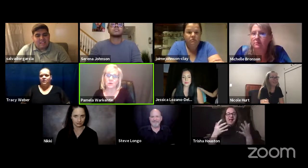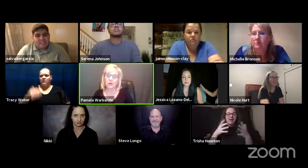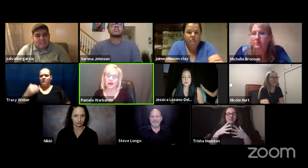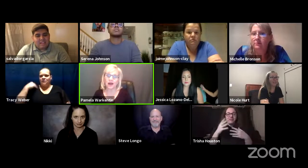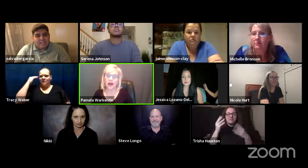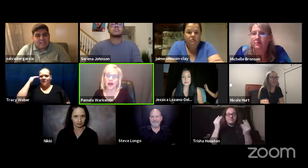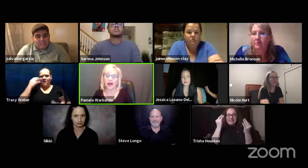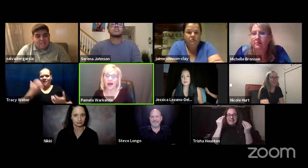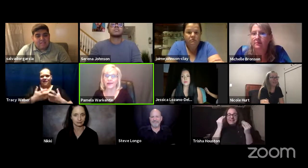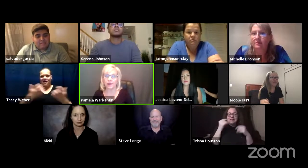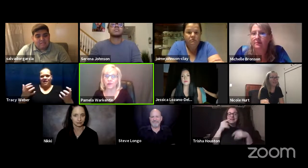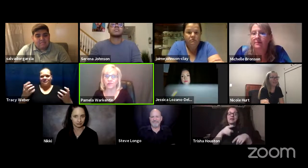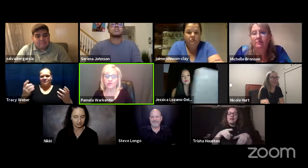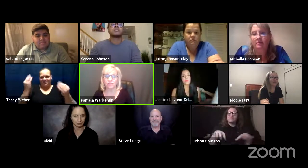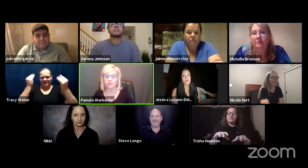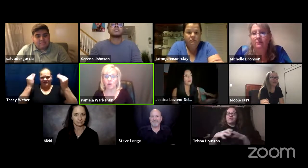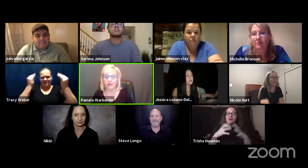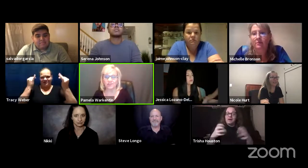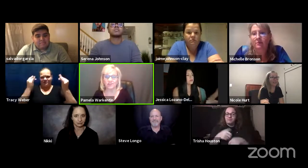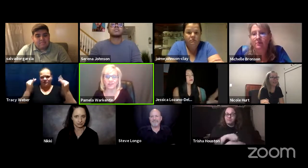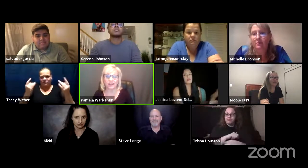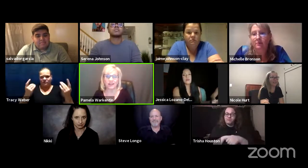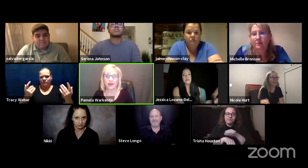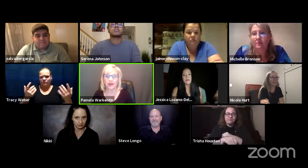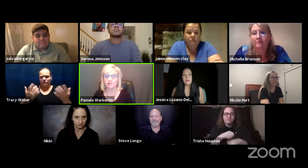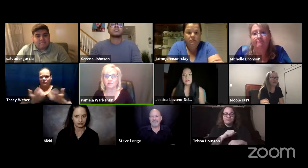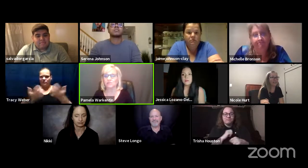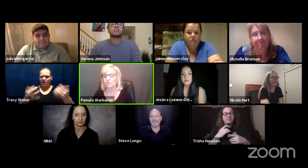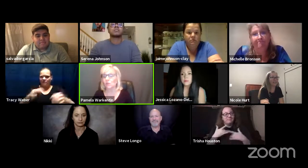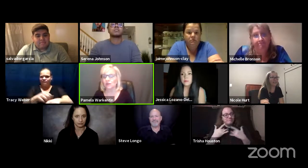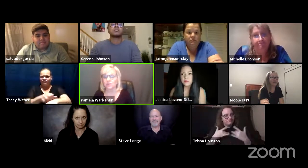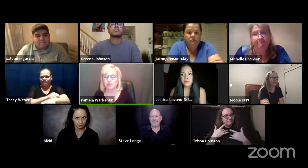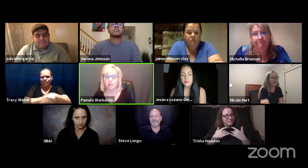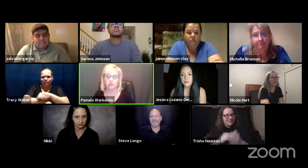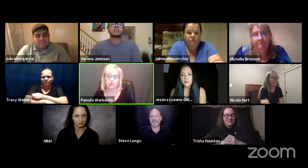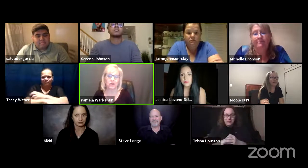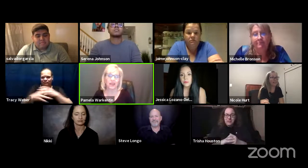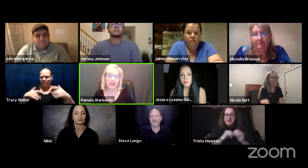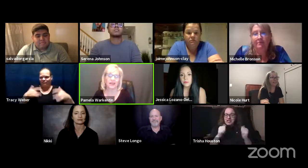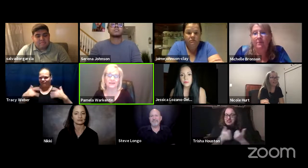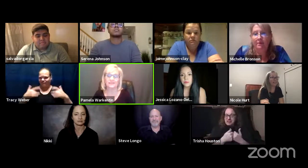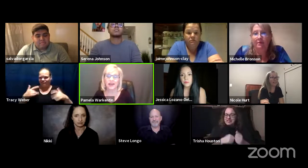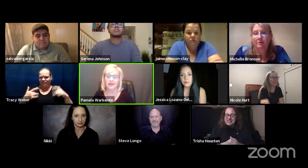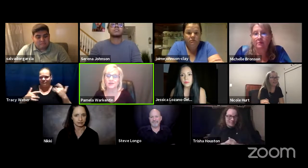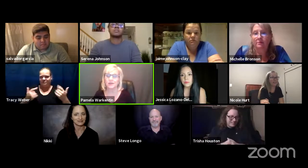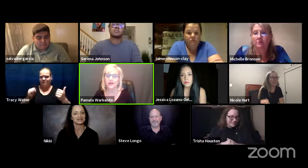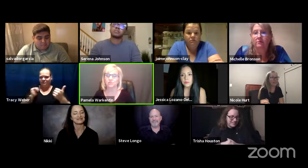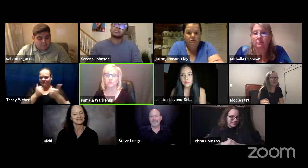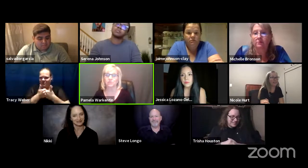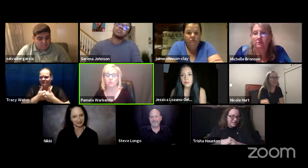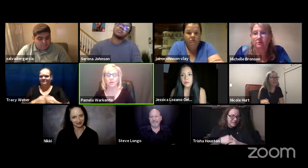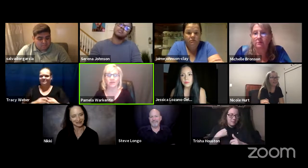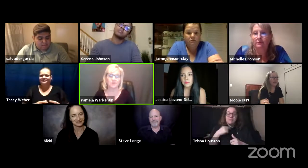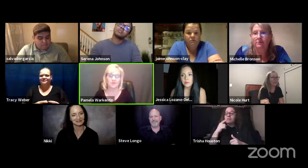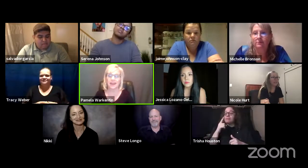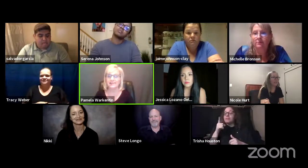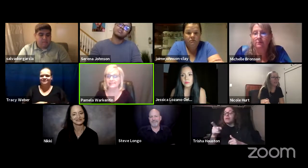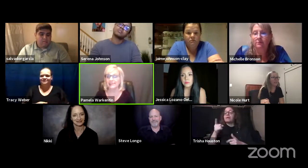So I know there's so much to think about, so much to do, and excited about your rolling up your hands and